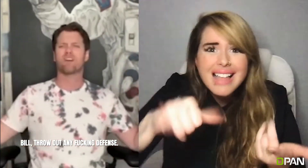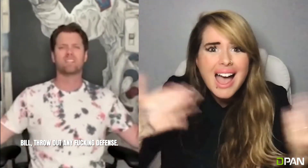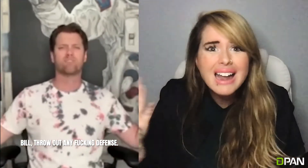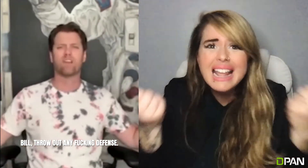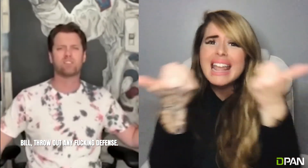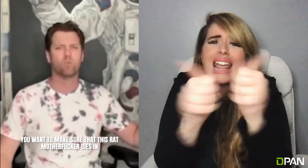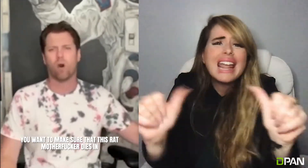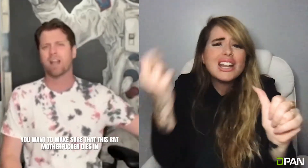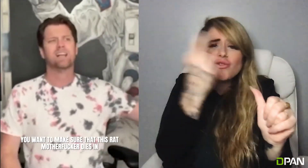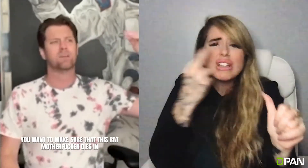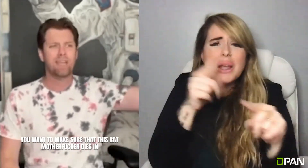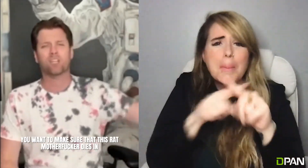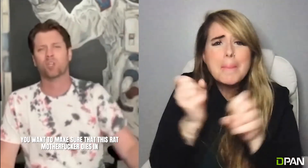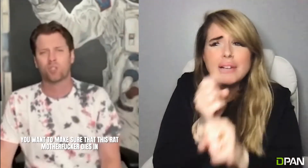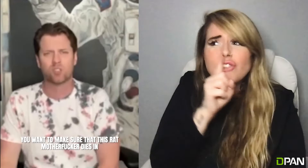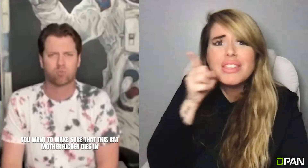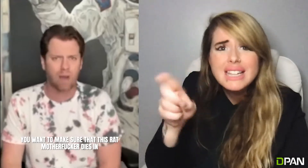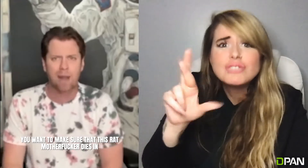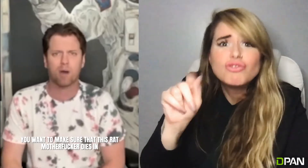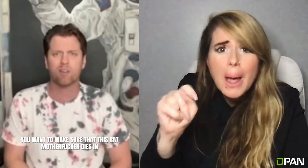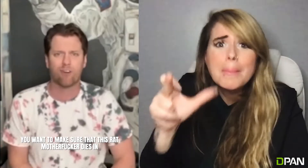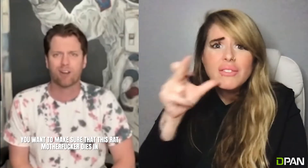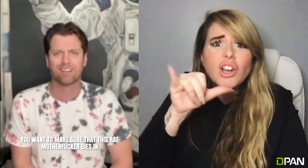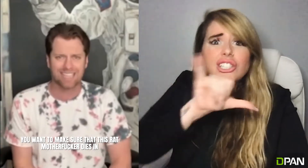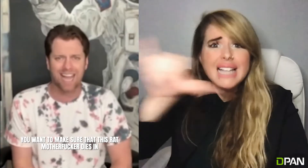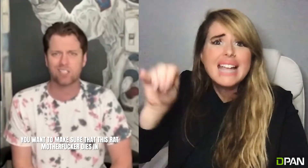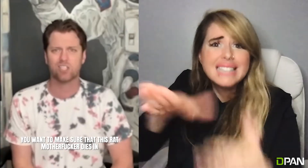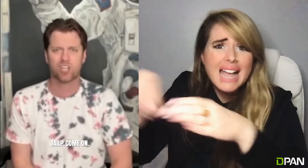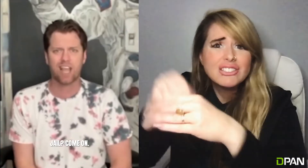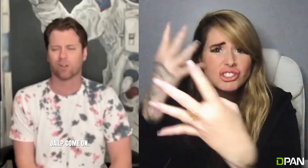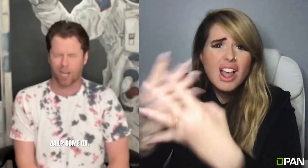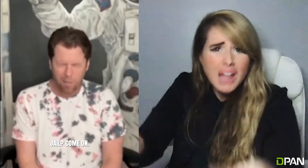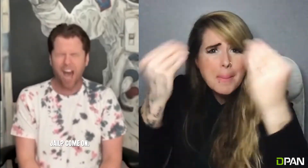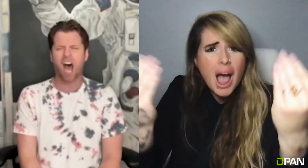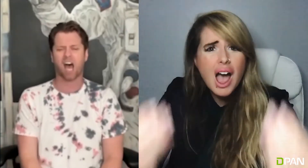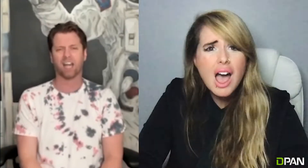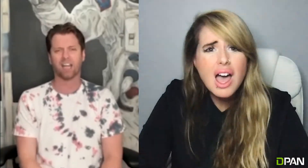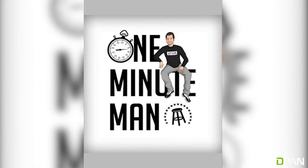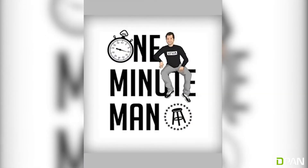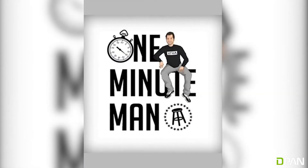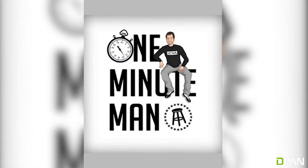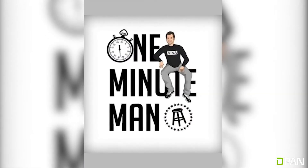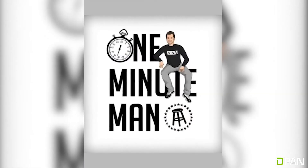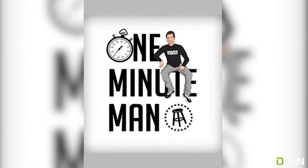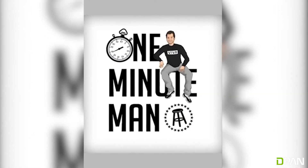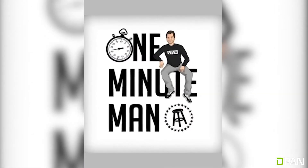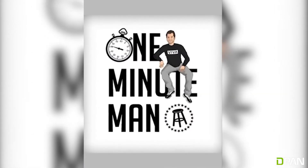any fucking defense you want to make sure that this rat motherfucker dies in jail. Come on!